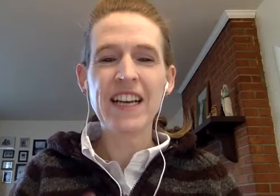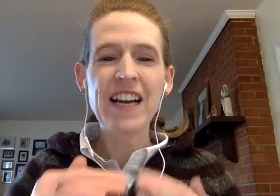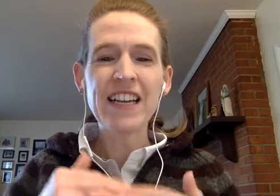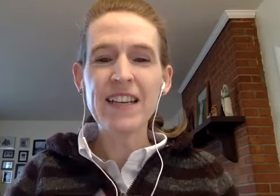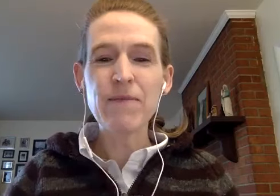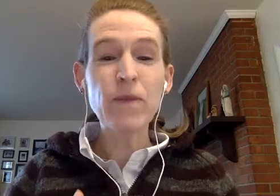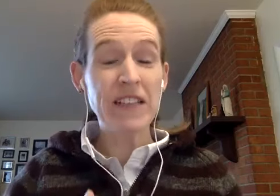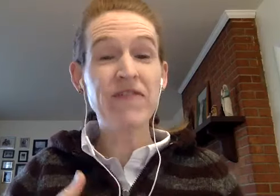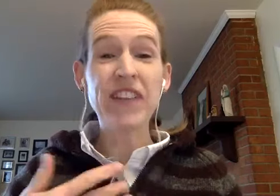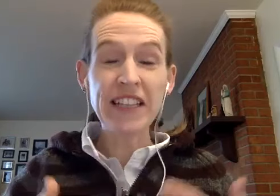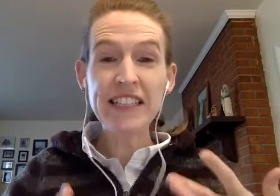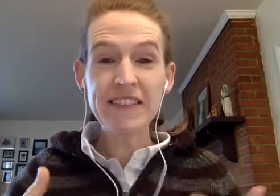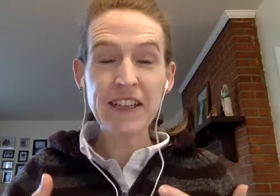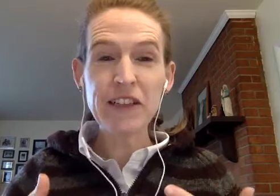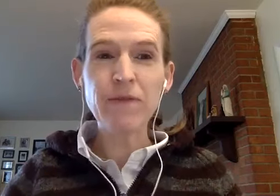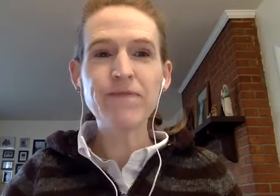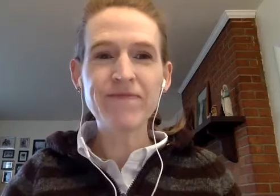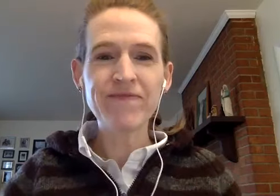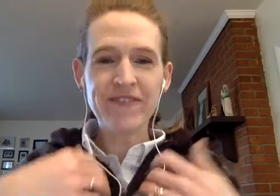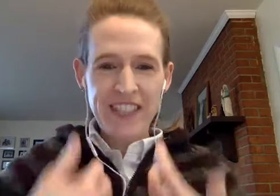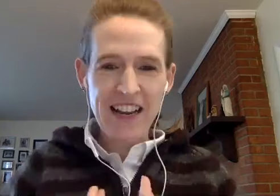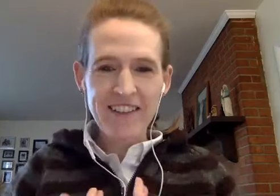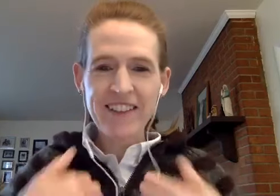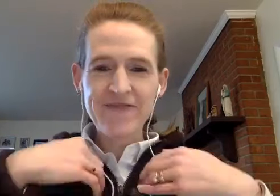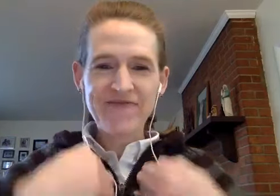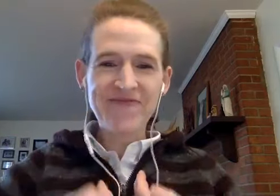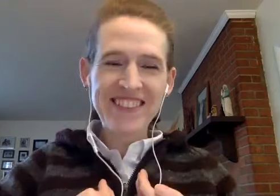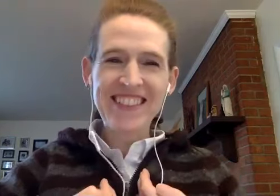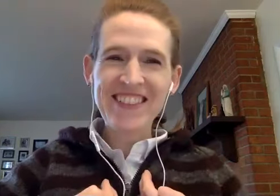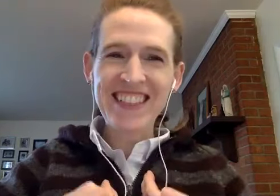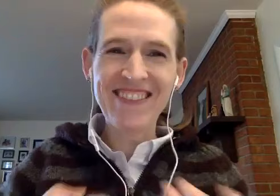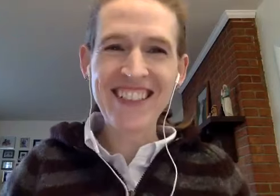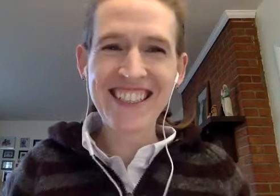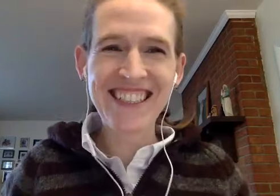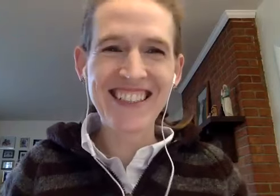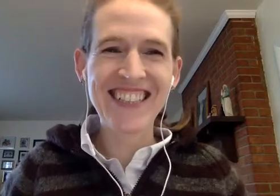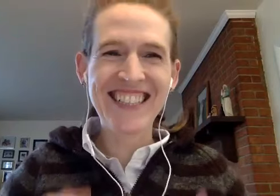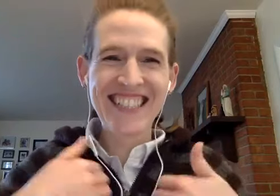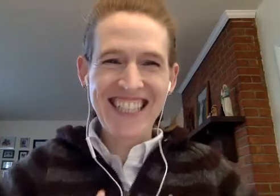I am, was it feeling? Right? No, tired. If you did that one. That's good.